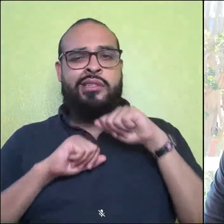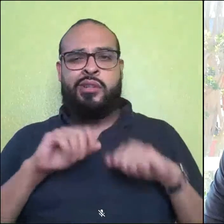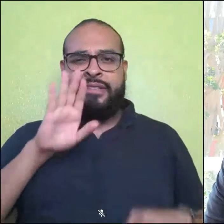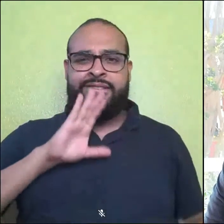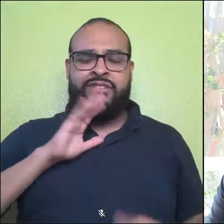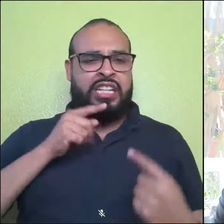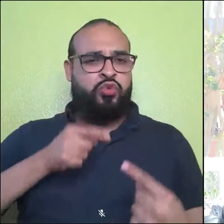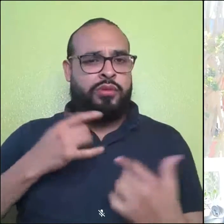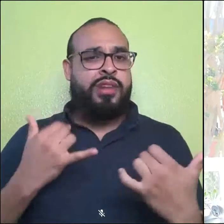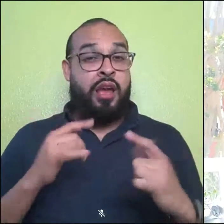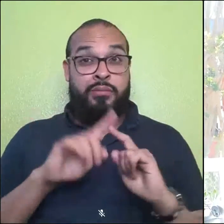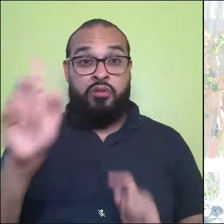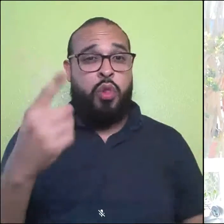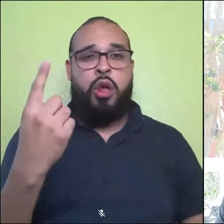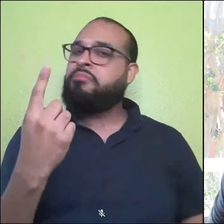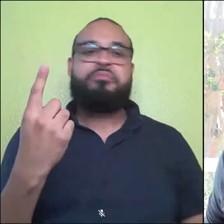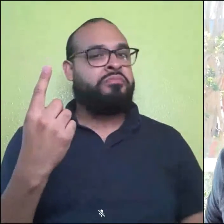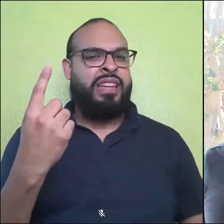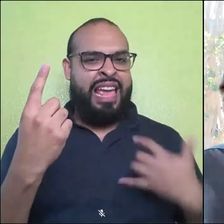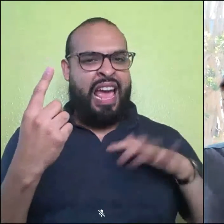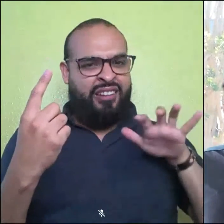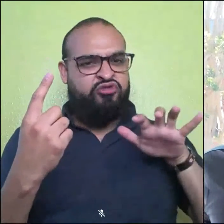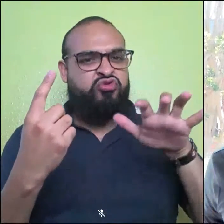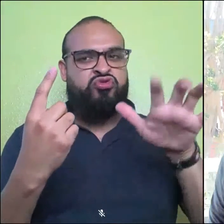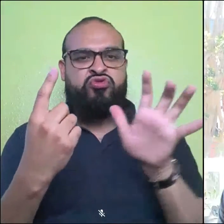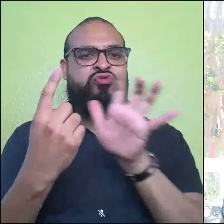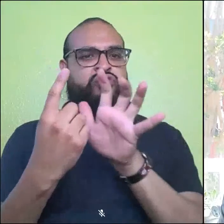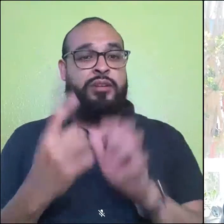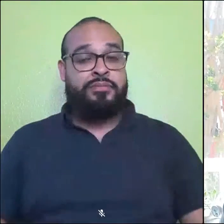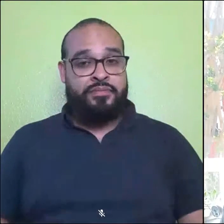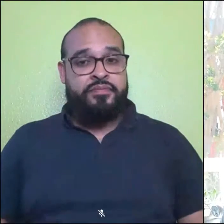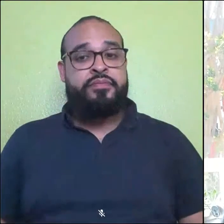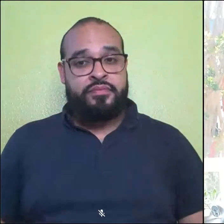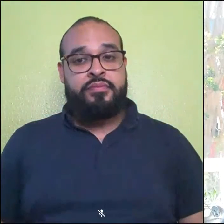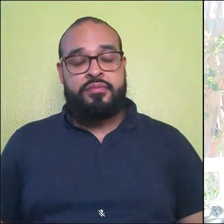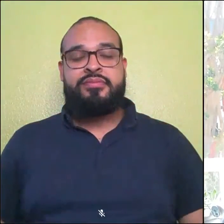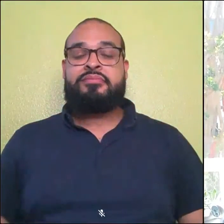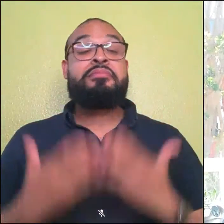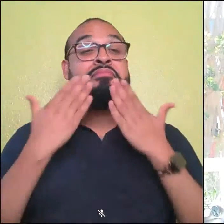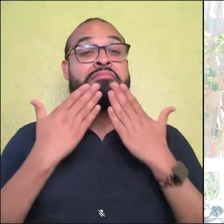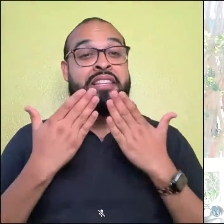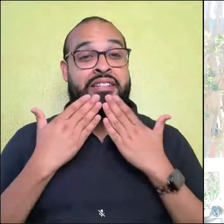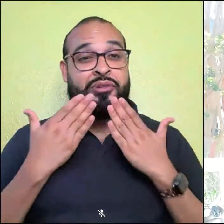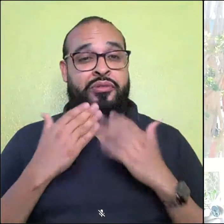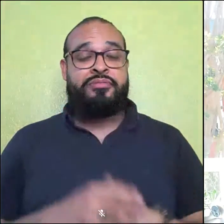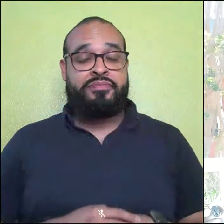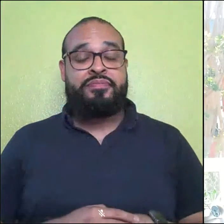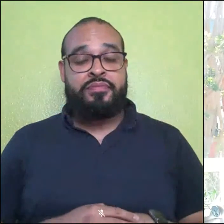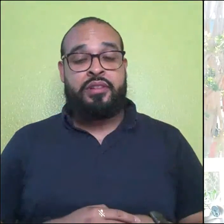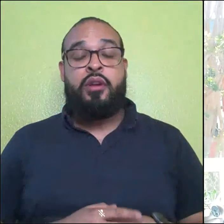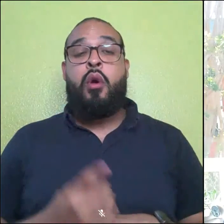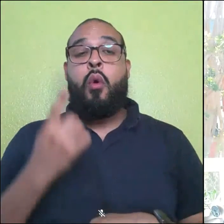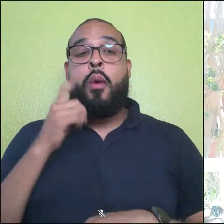So thank you. Thank you for providing me the space and the time. One thing I'm going to leave in the chat